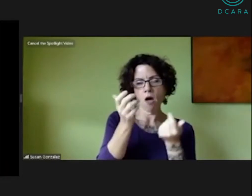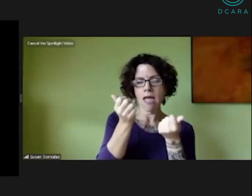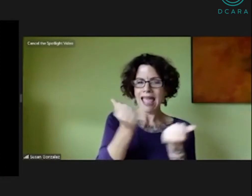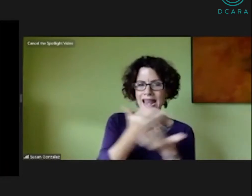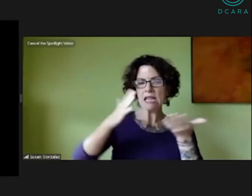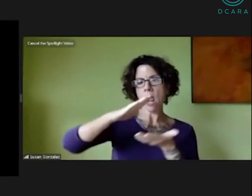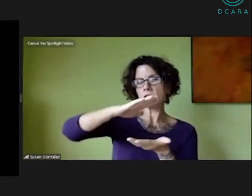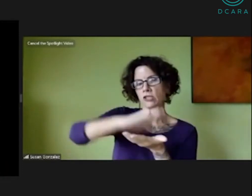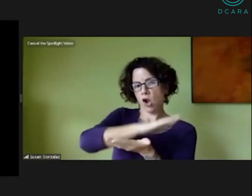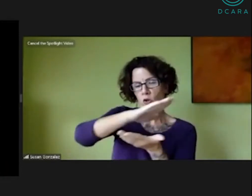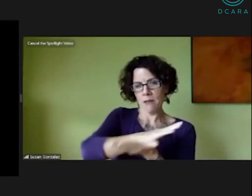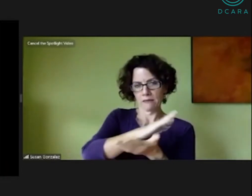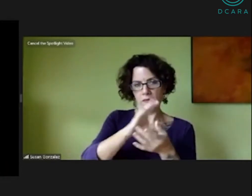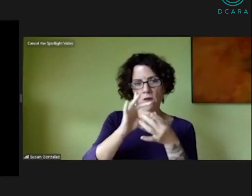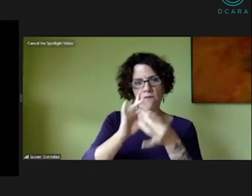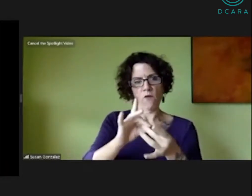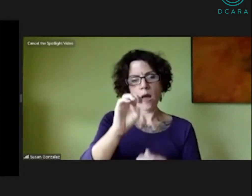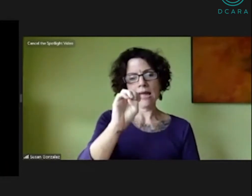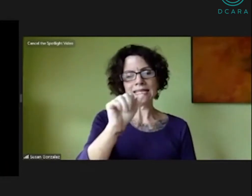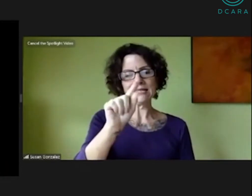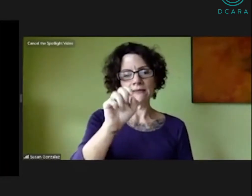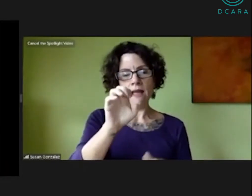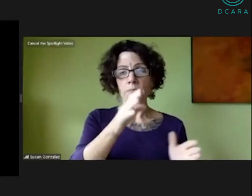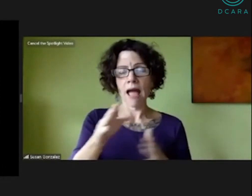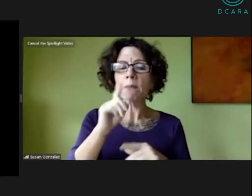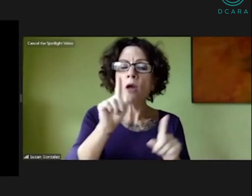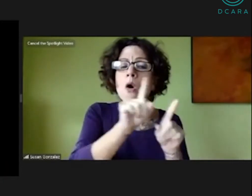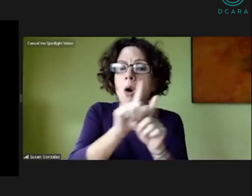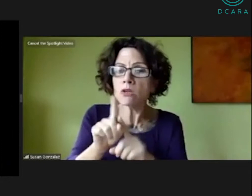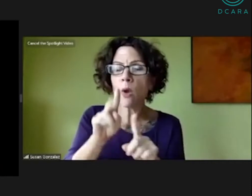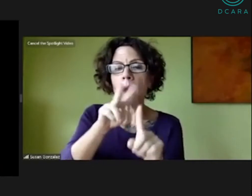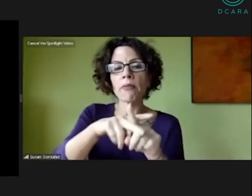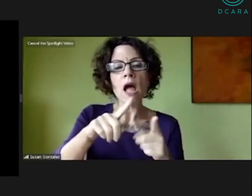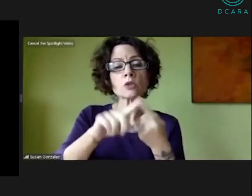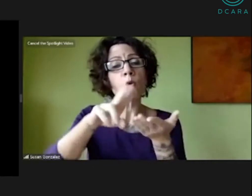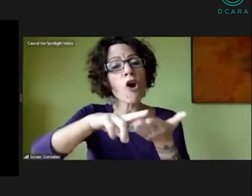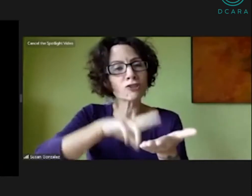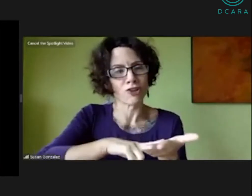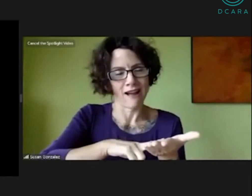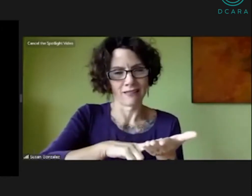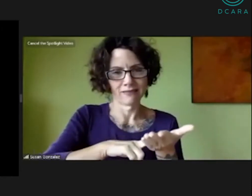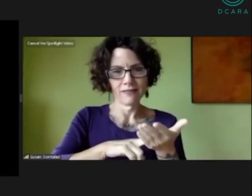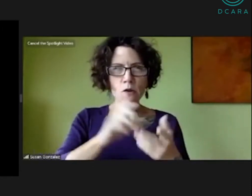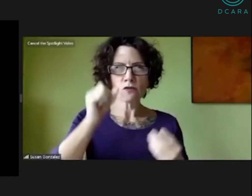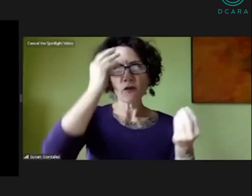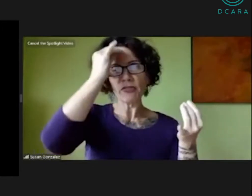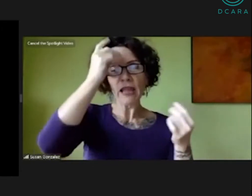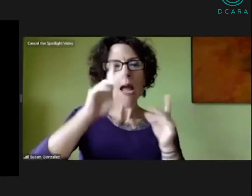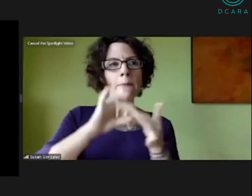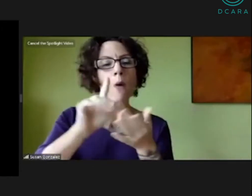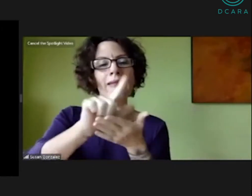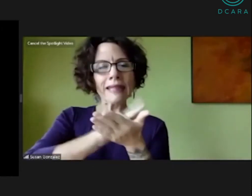validity. Any documents related to estate planning also applies to contracts. So